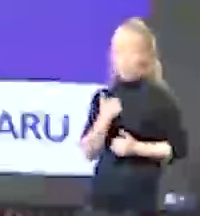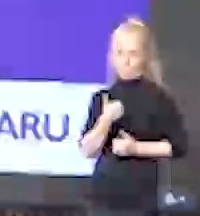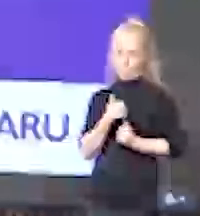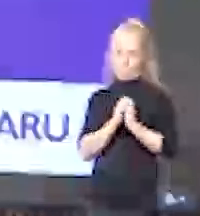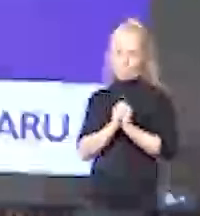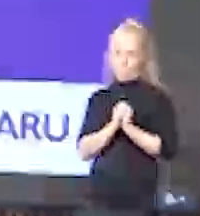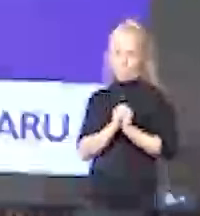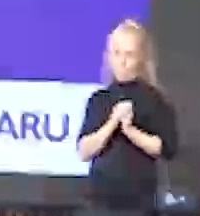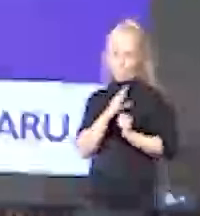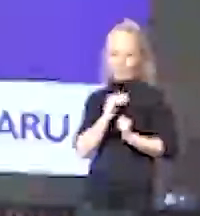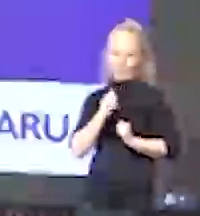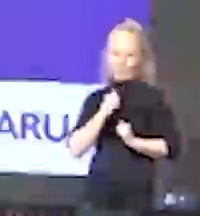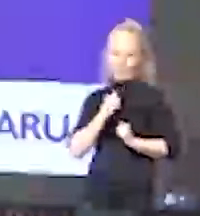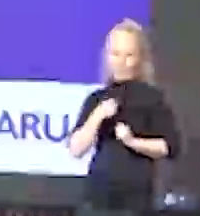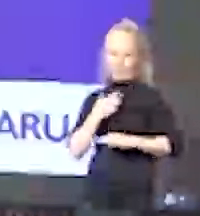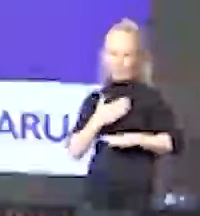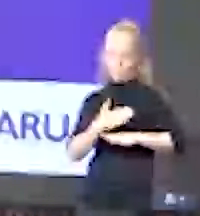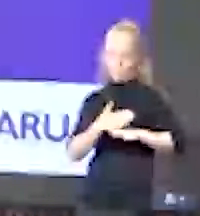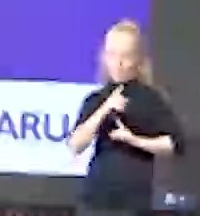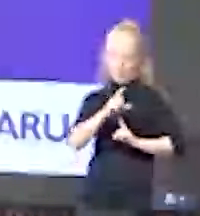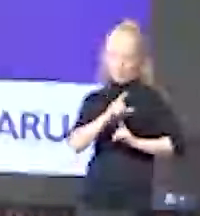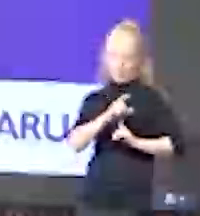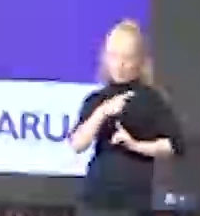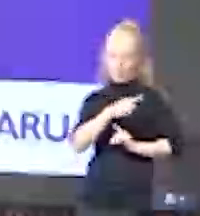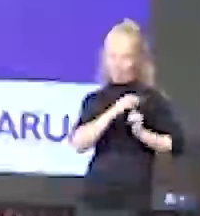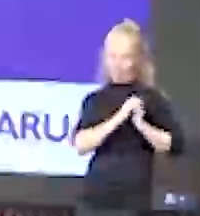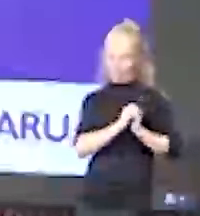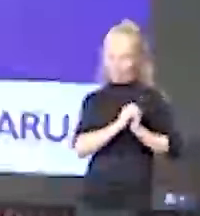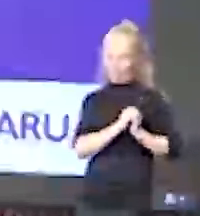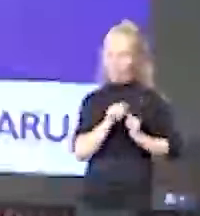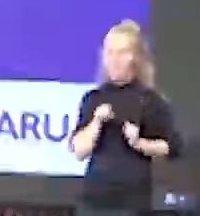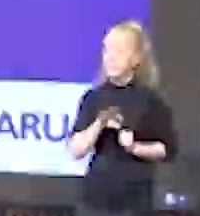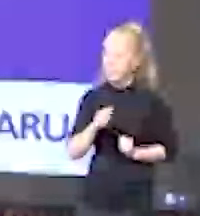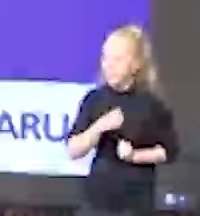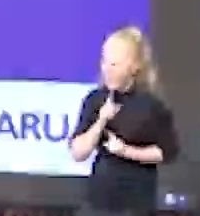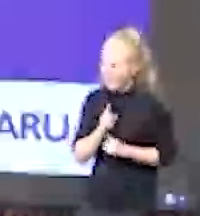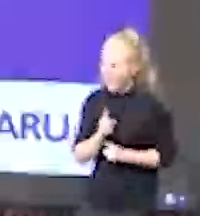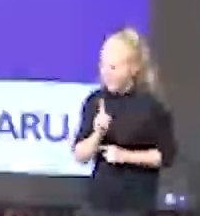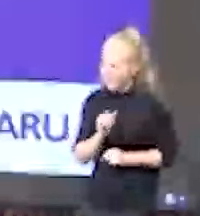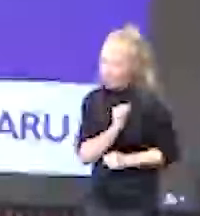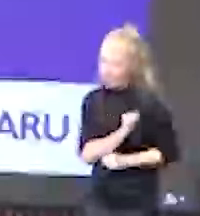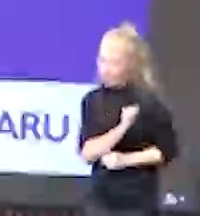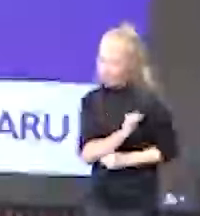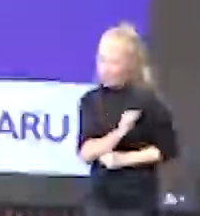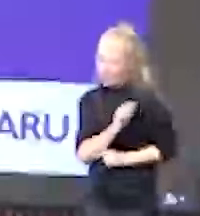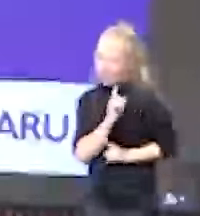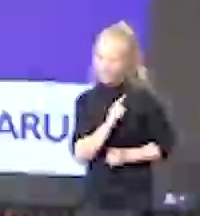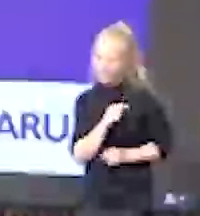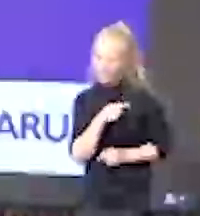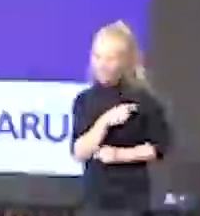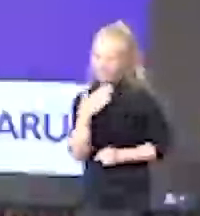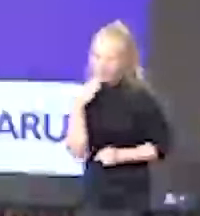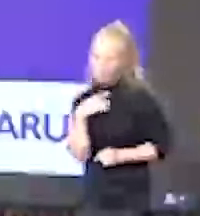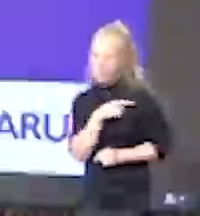from my time in Canberra gives this, it's not my advice, but hers, is that she likes to do a kind of